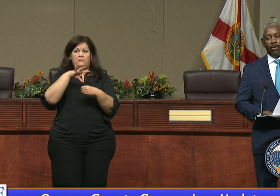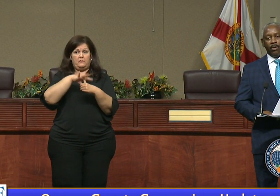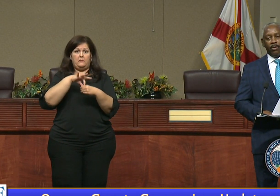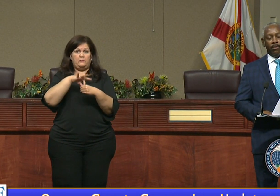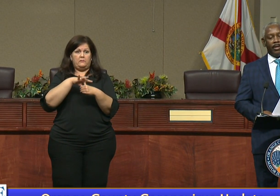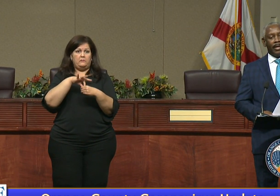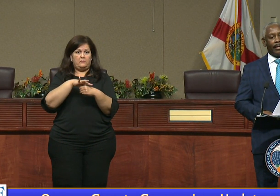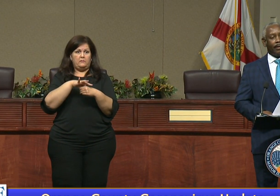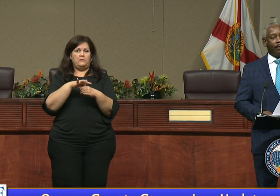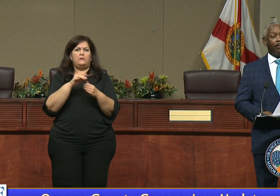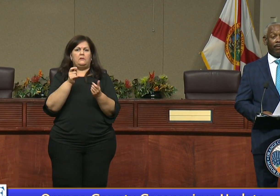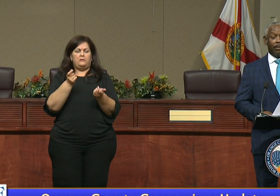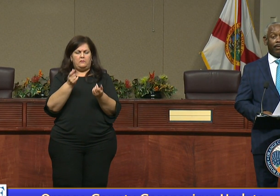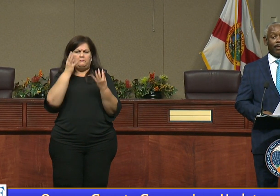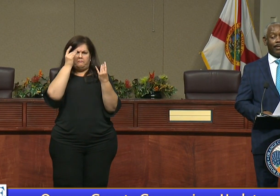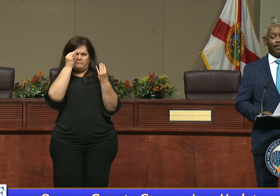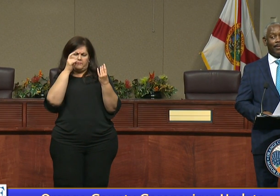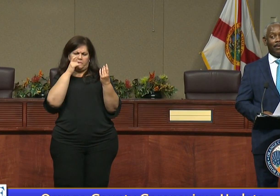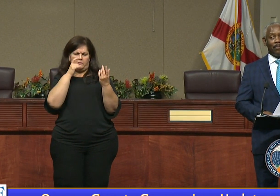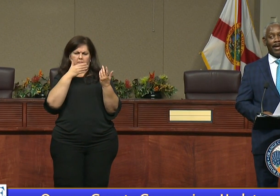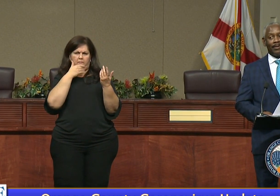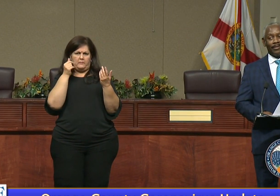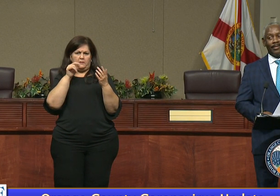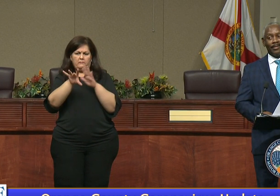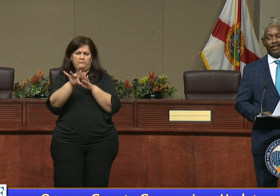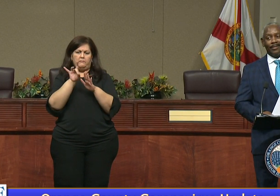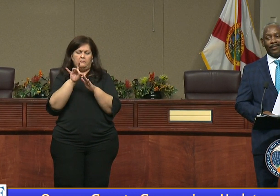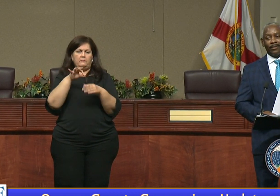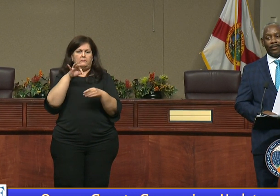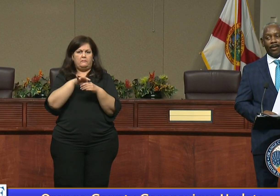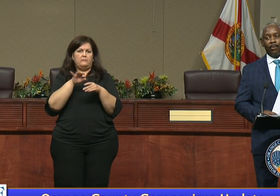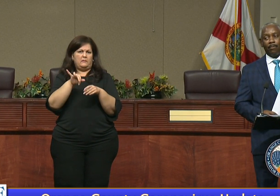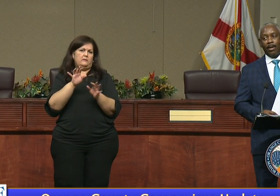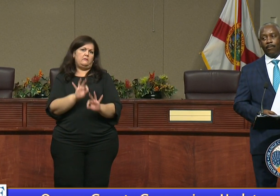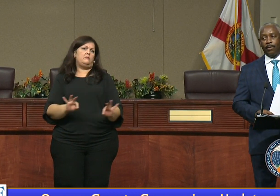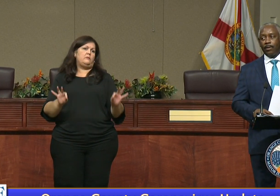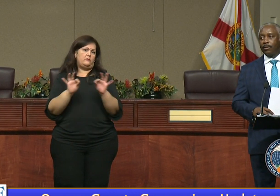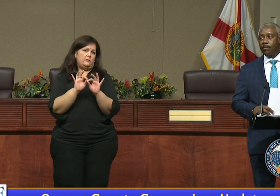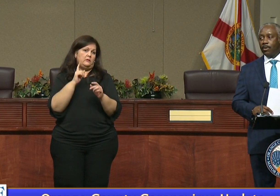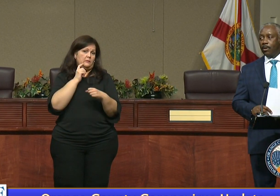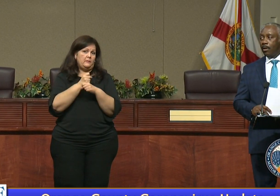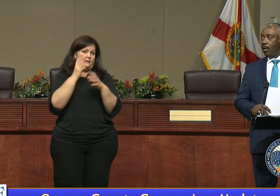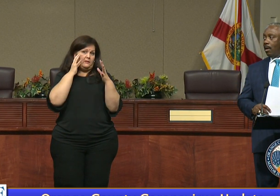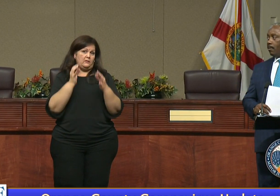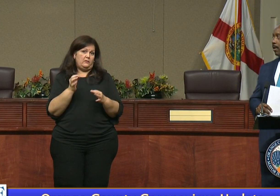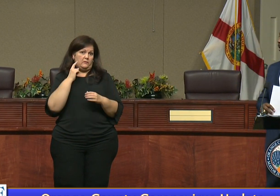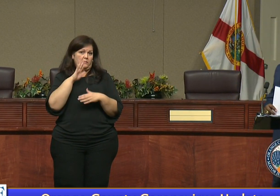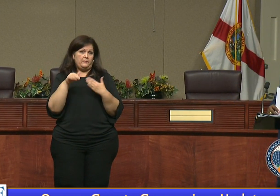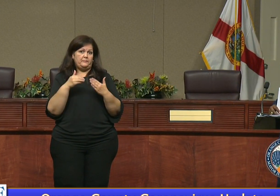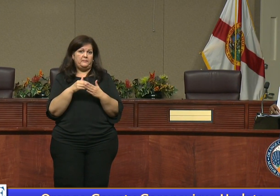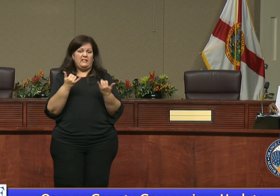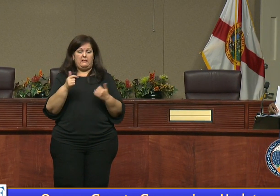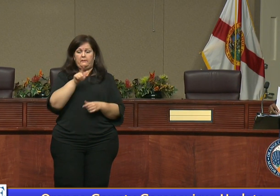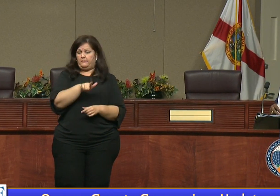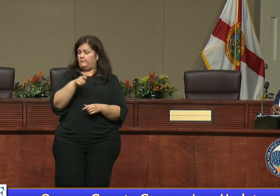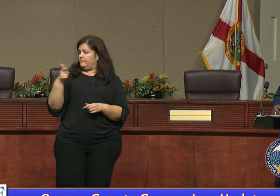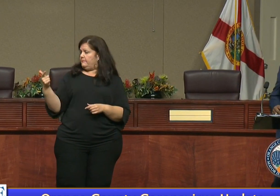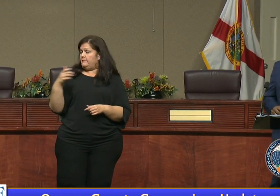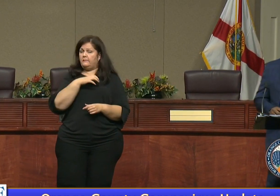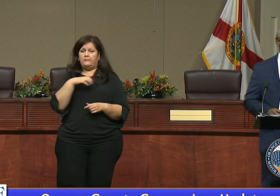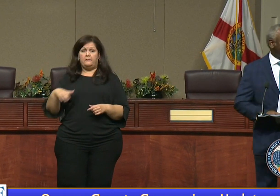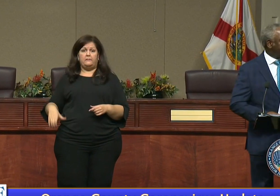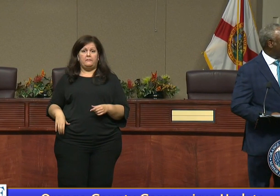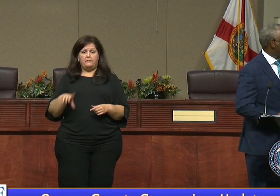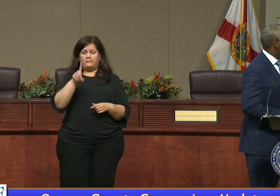who you elect, it matters to the decisions that we make within this community. And with that, I'm going to turn it over to Mayor Buddy